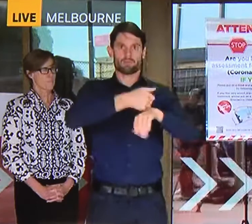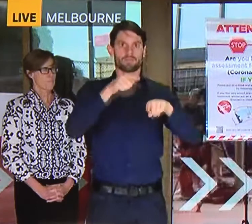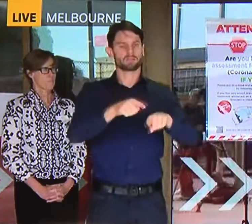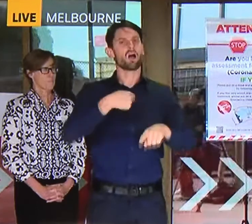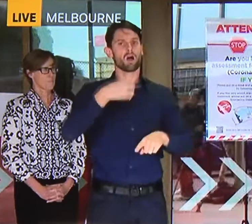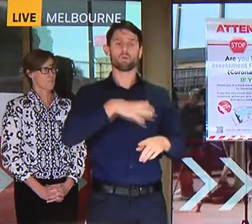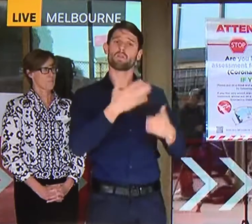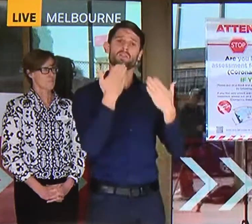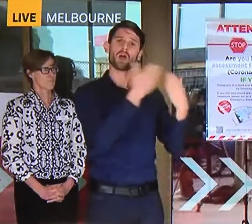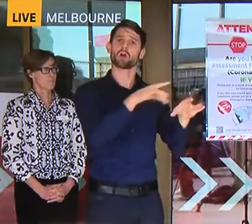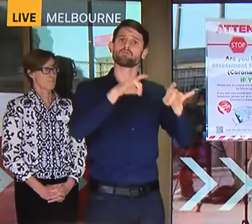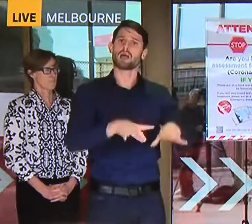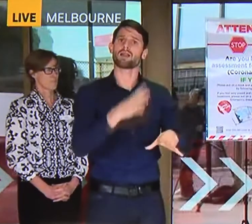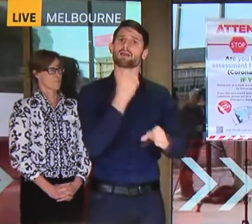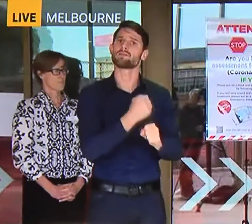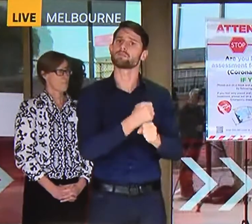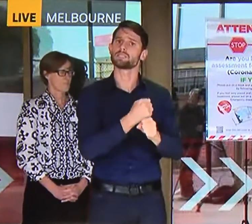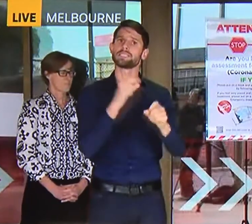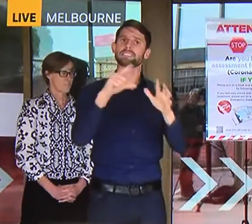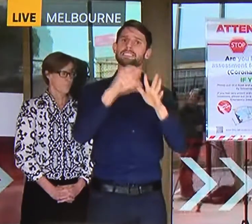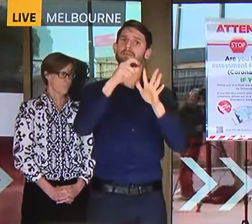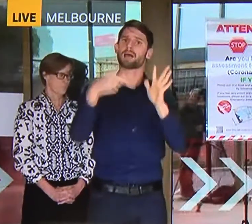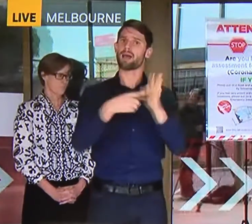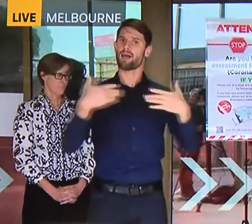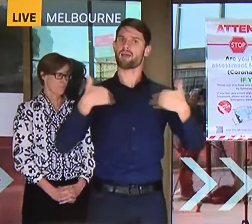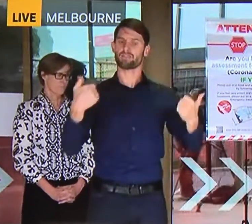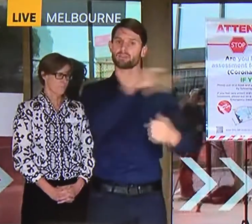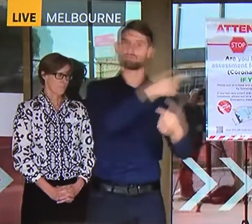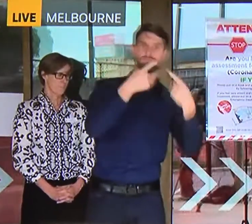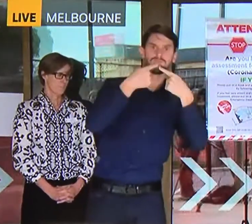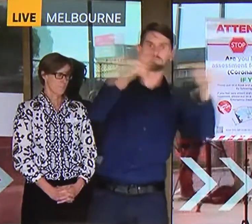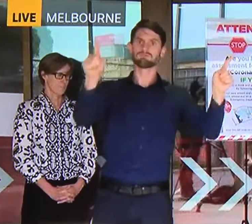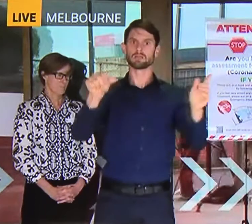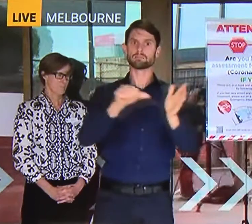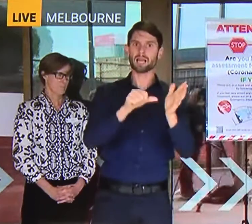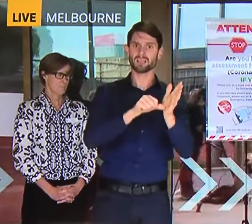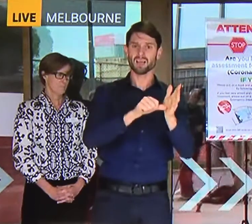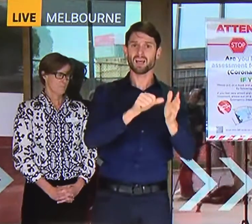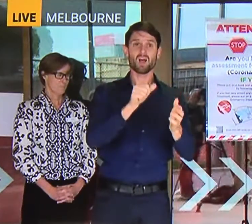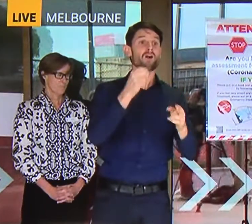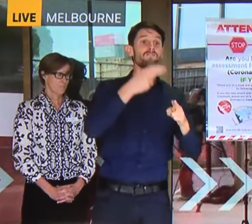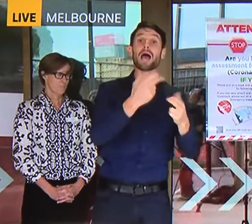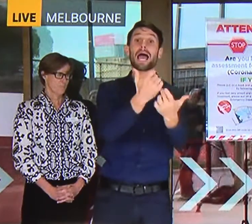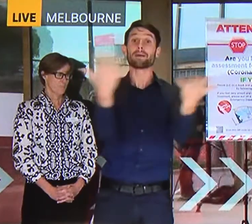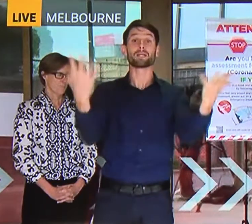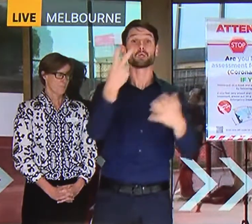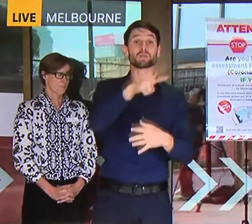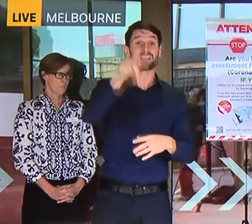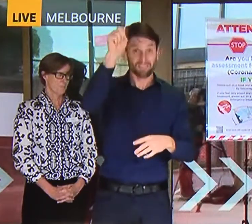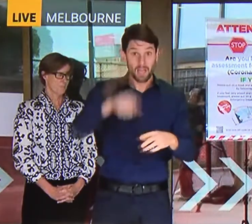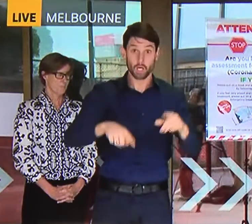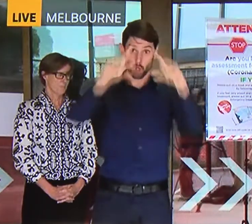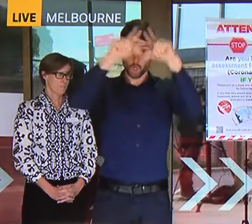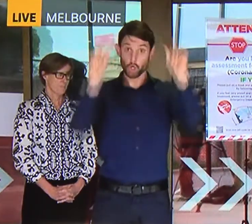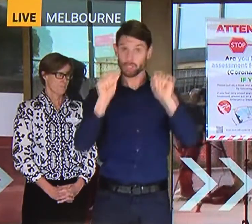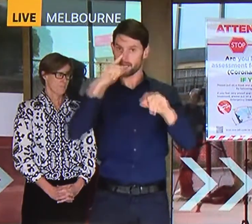Commonwealth Department of Health for their initiative in funding this course for 20,000 nurses to be upskilled to